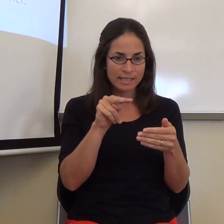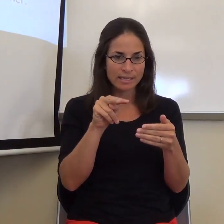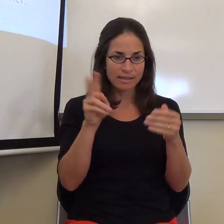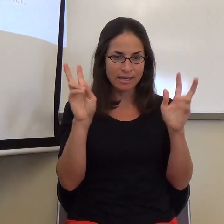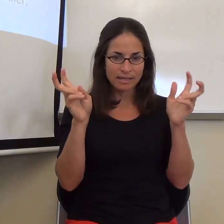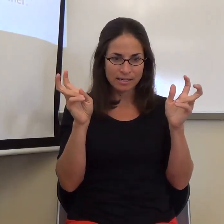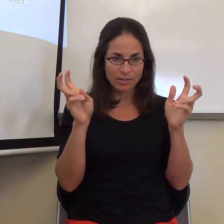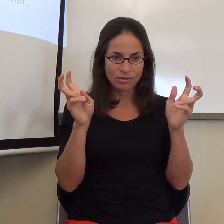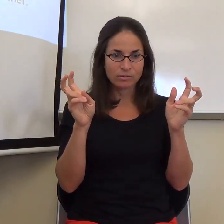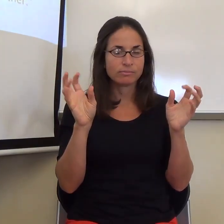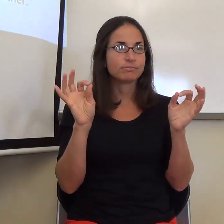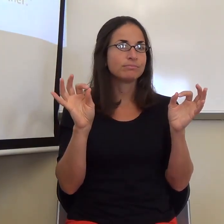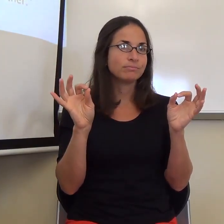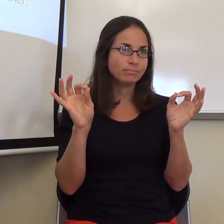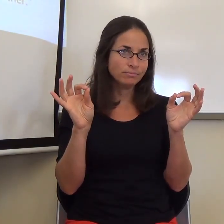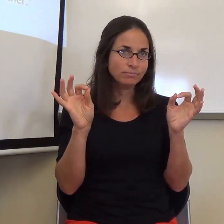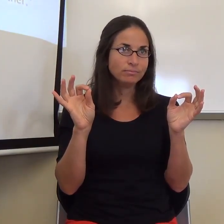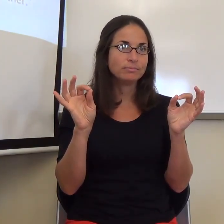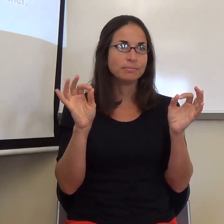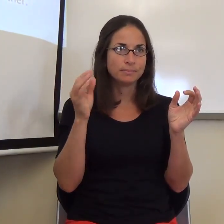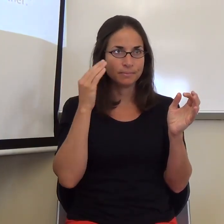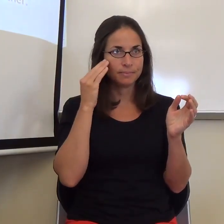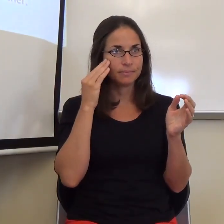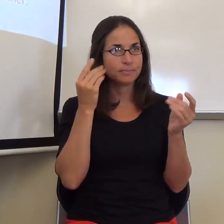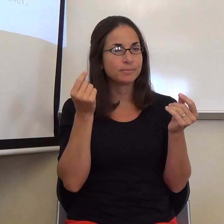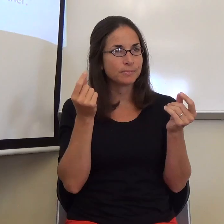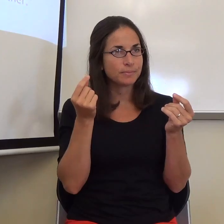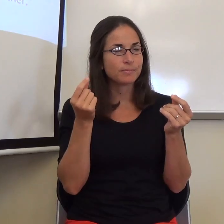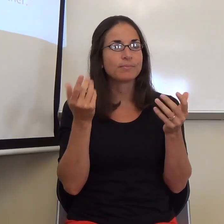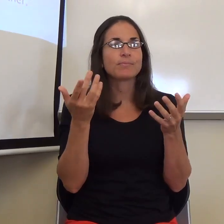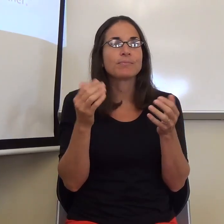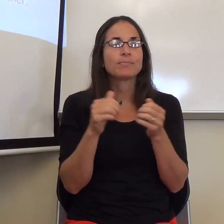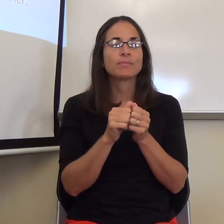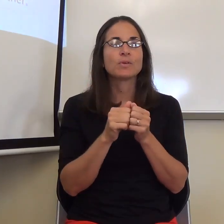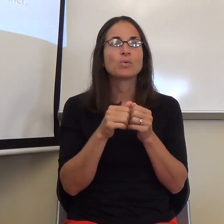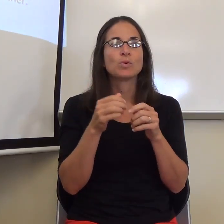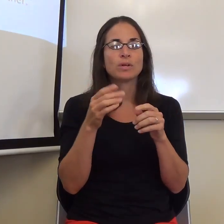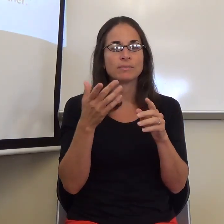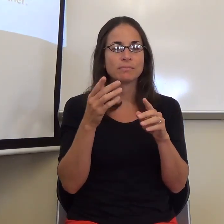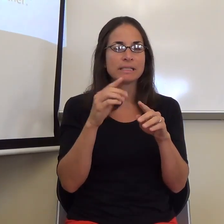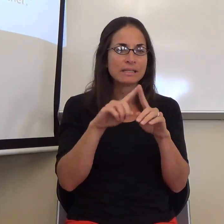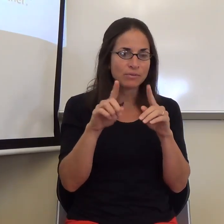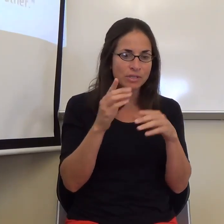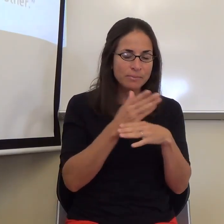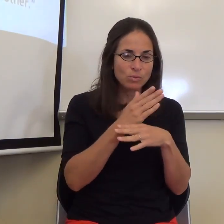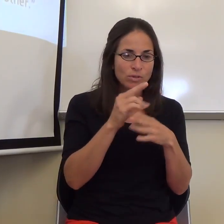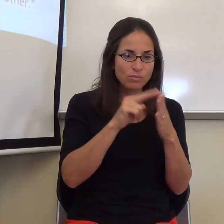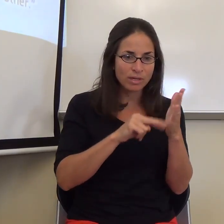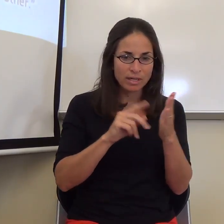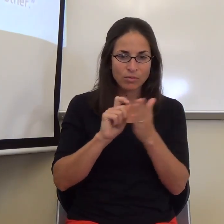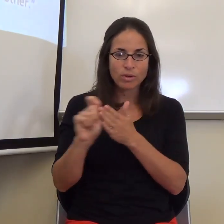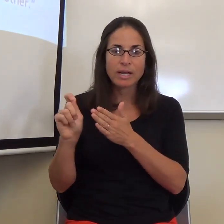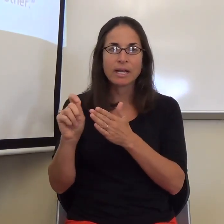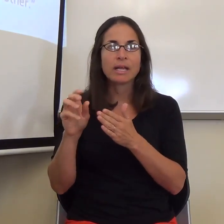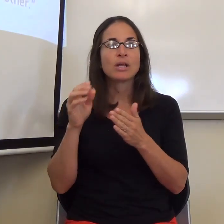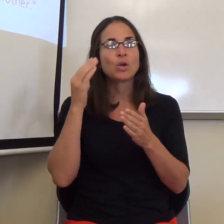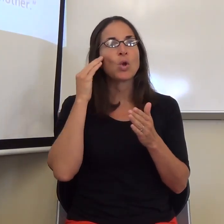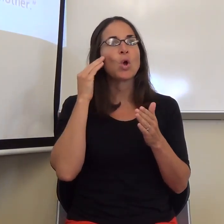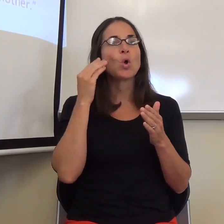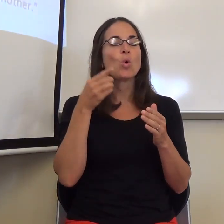home free. Say, okay, that's it. There's a difference between reading and writing. Okay, this is going to talk about the 2